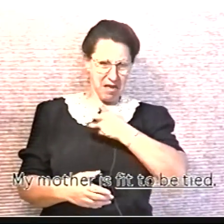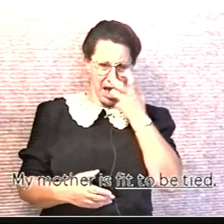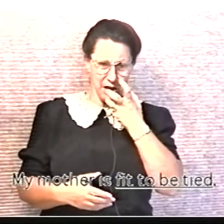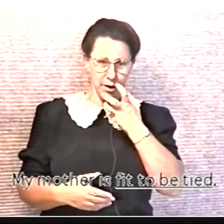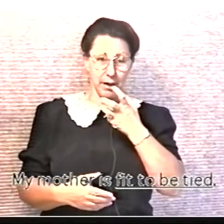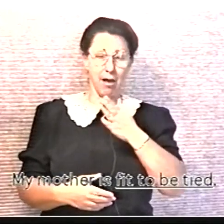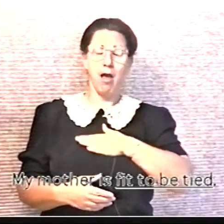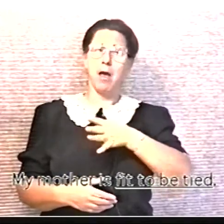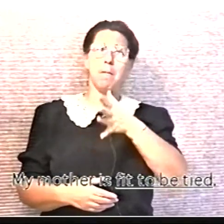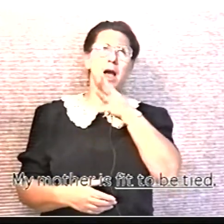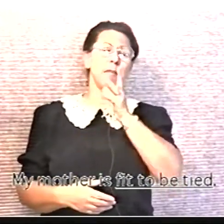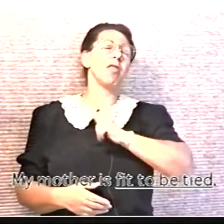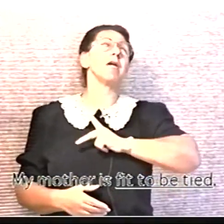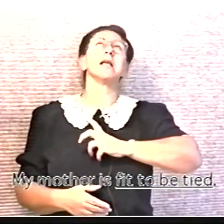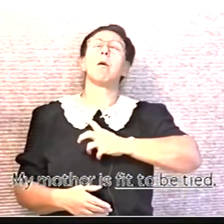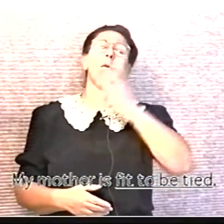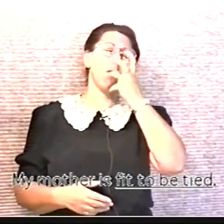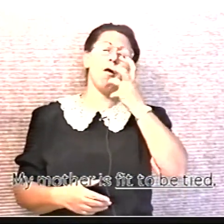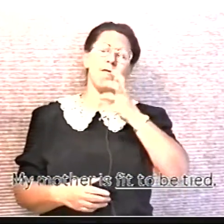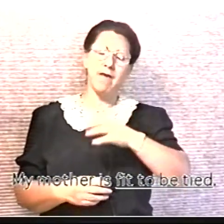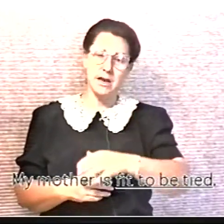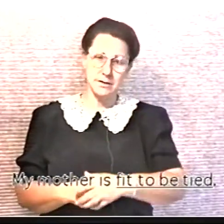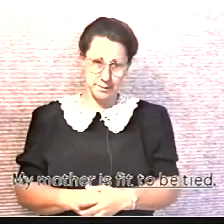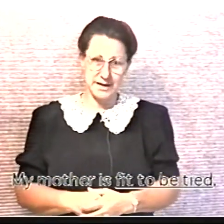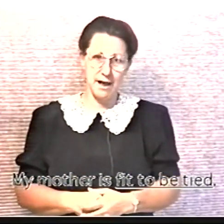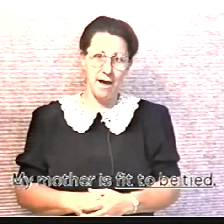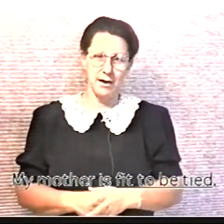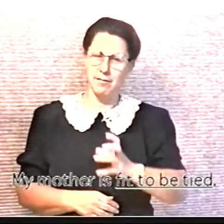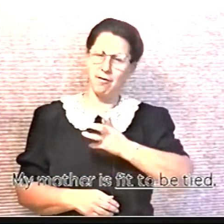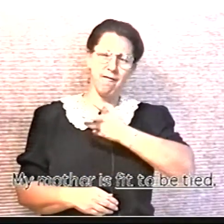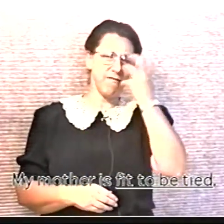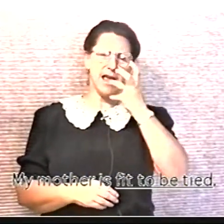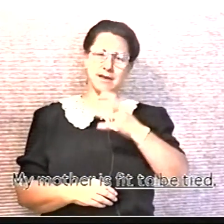angry. My mother is fit to be tied.